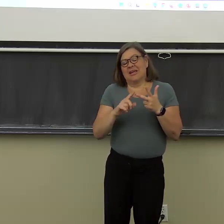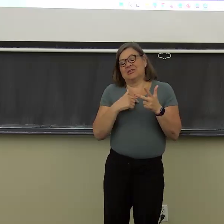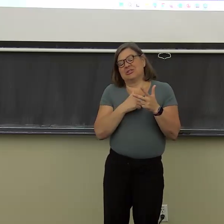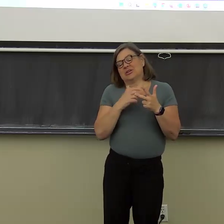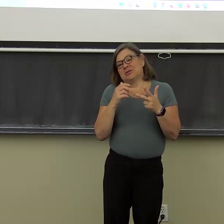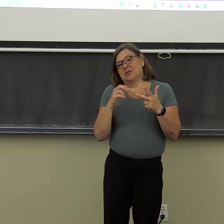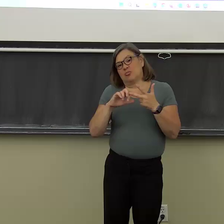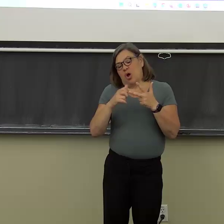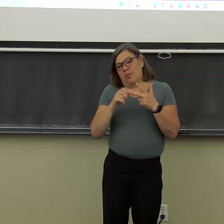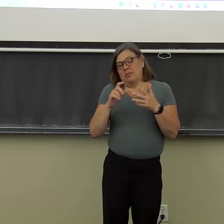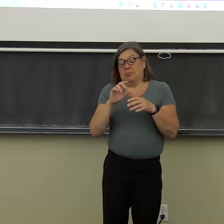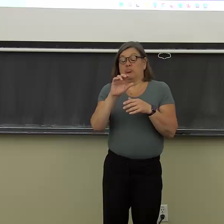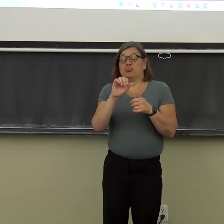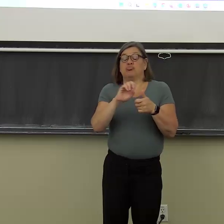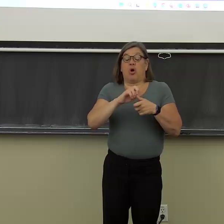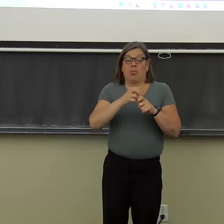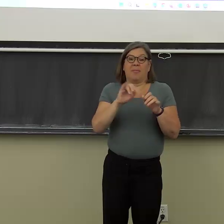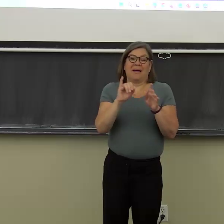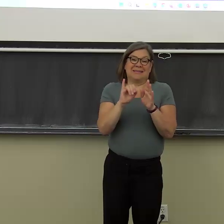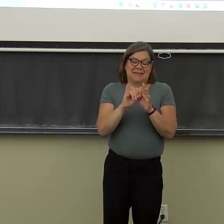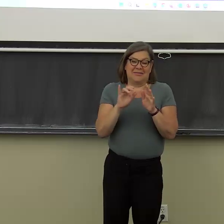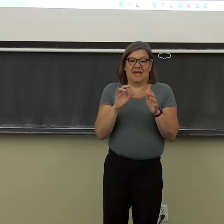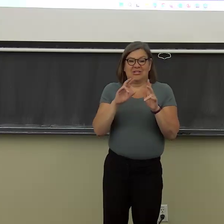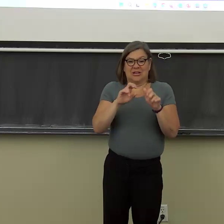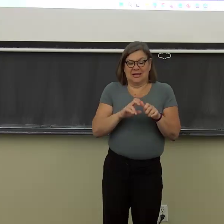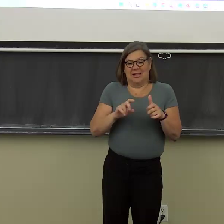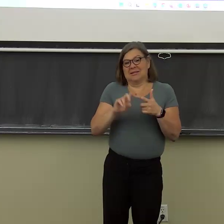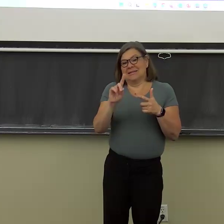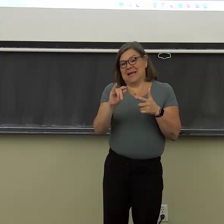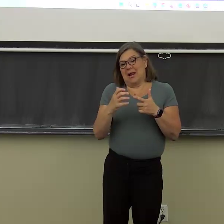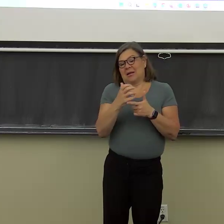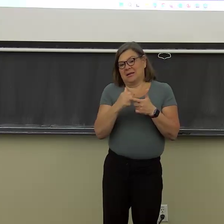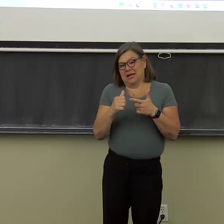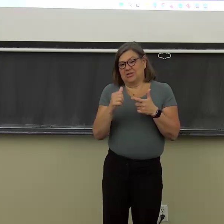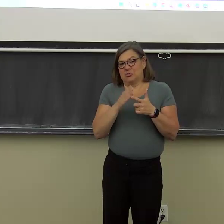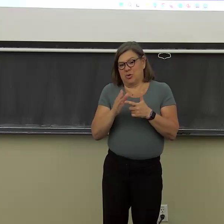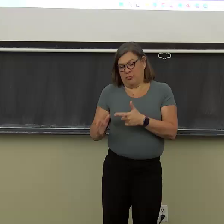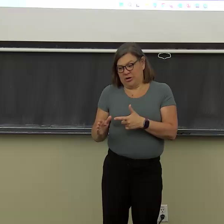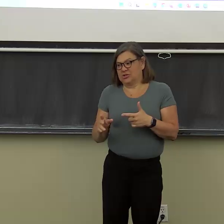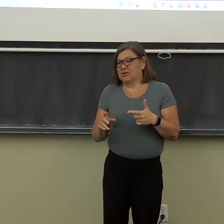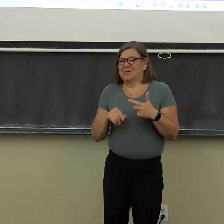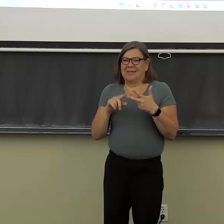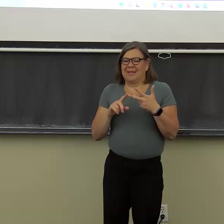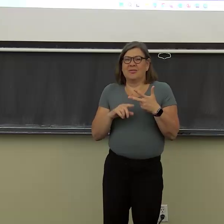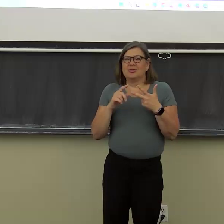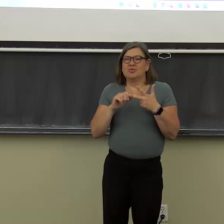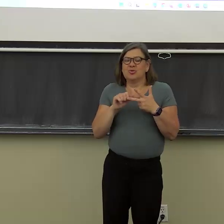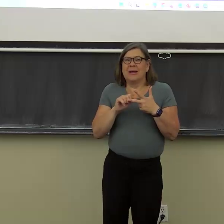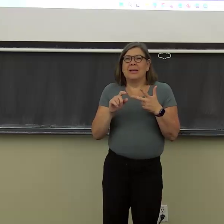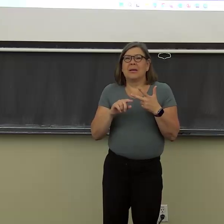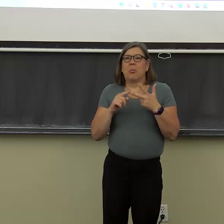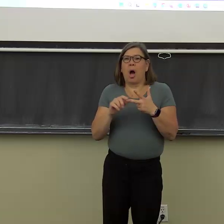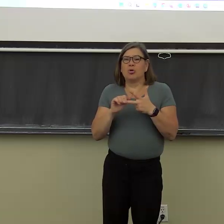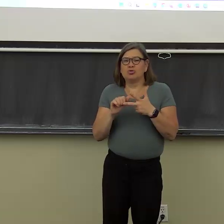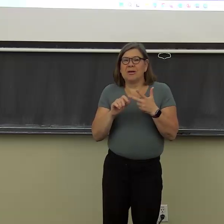analysis is the first one, and then data collection and preparation. And I think there's more model training, model